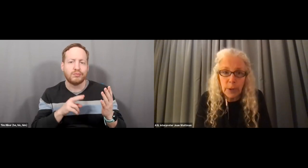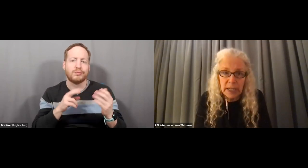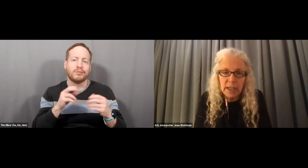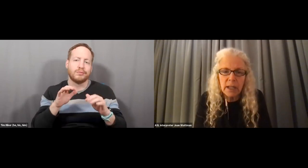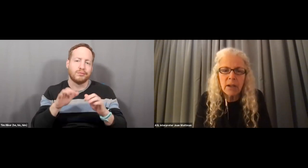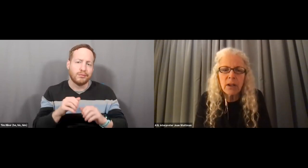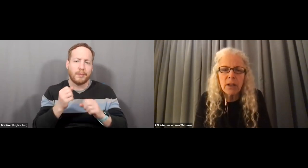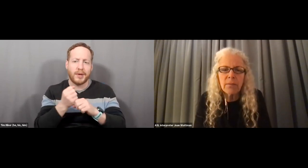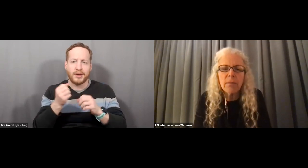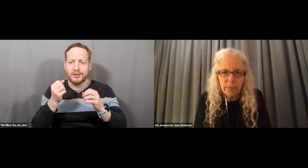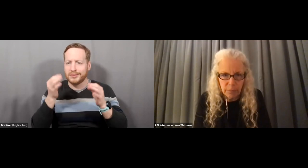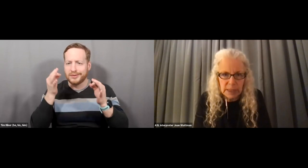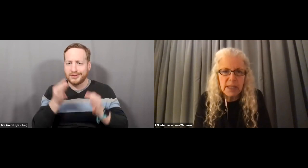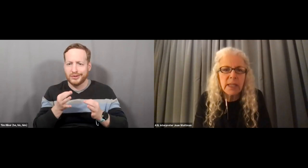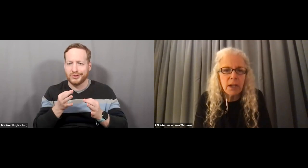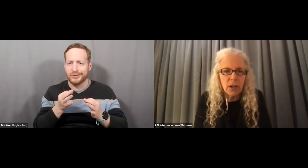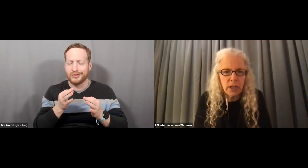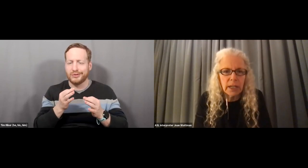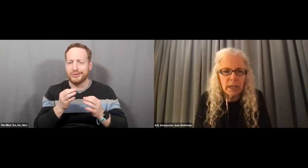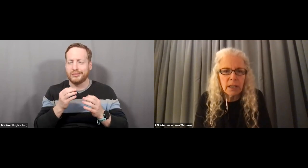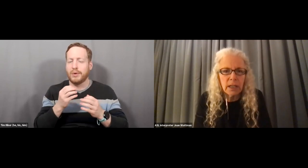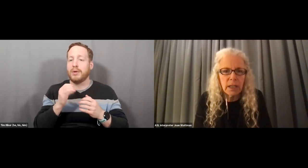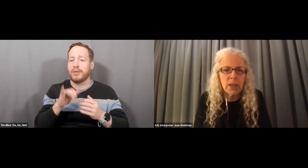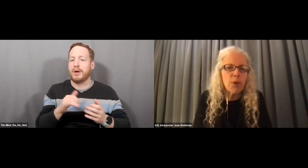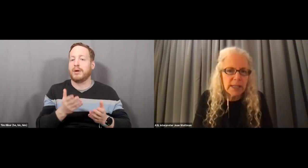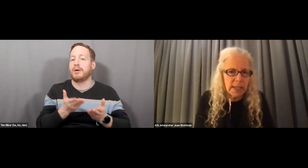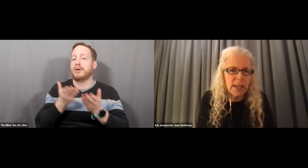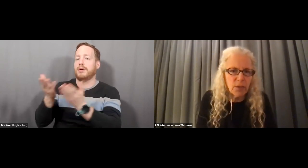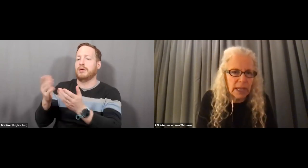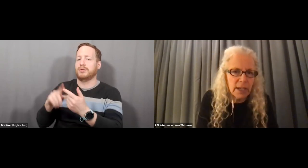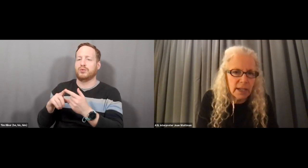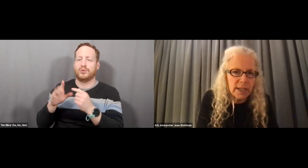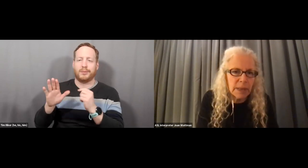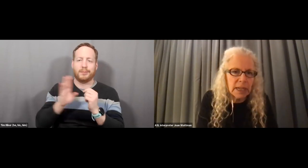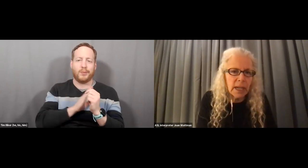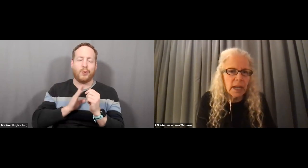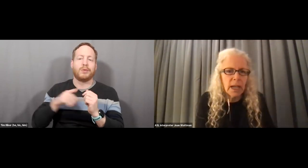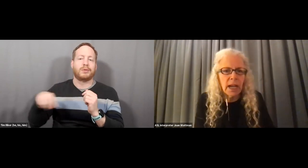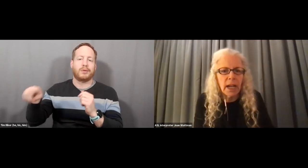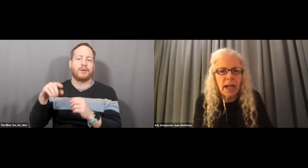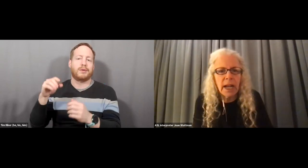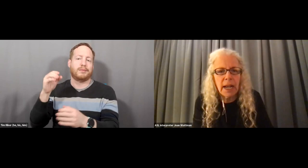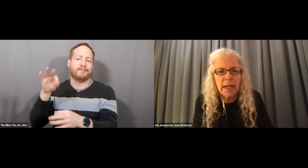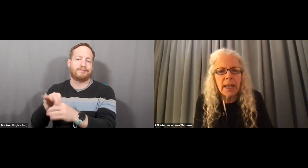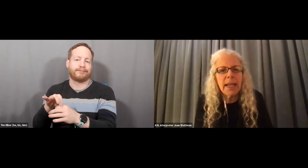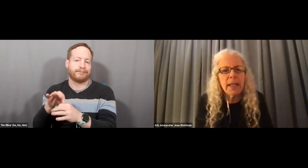reviewing bills that are in the process that relate to disability. And they